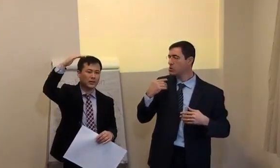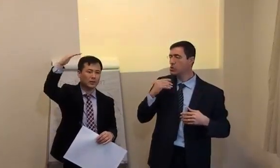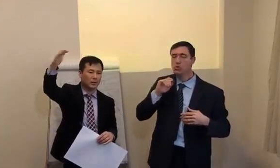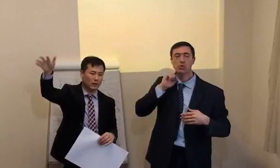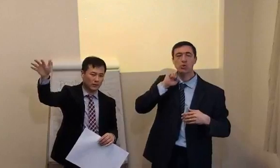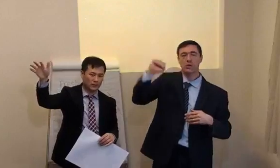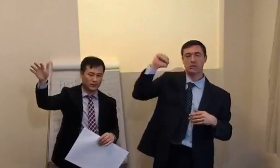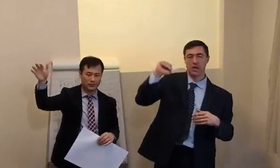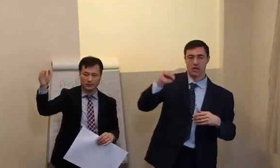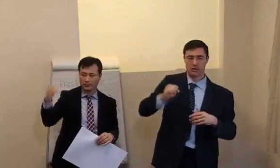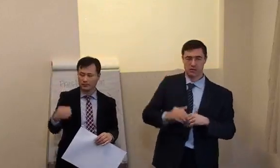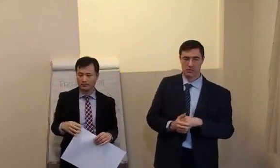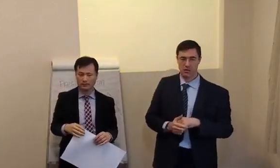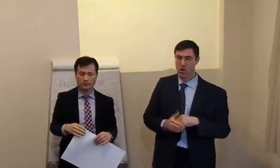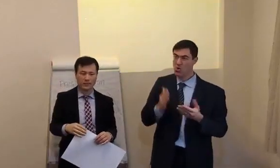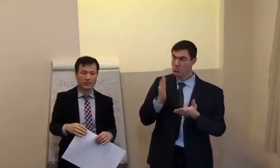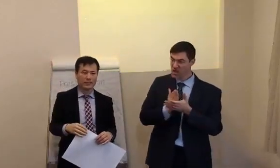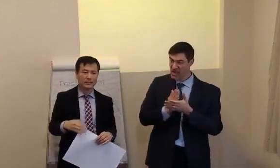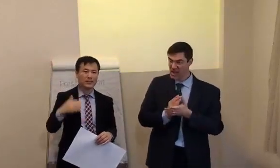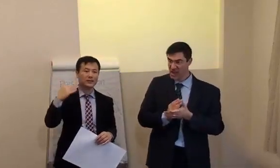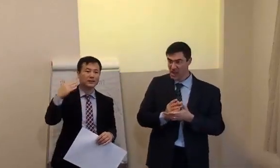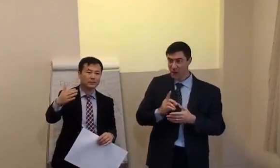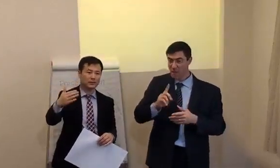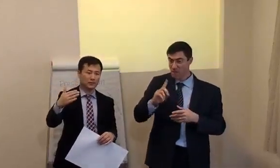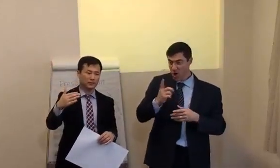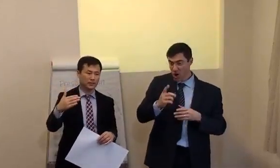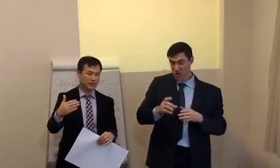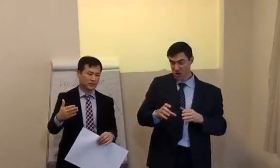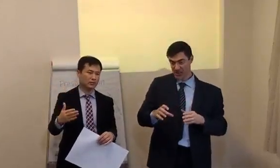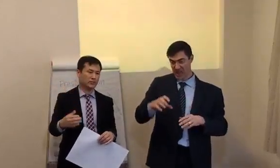the world. Nearly double of these countries.